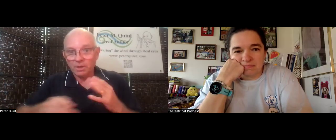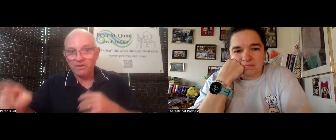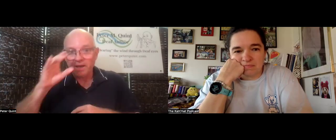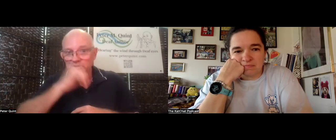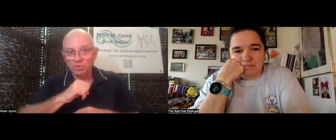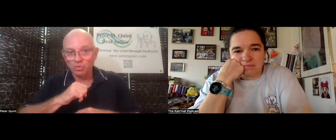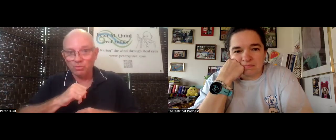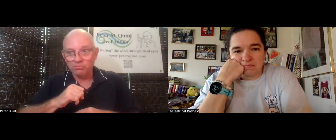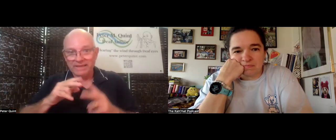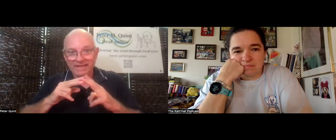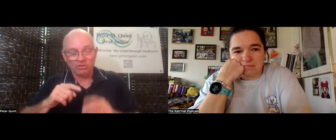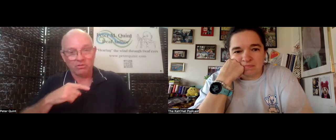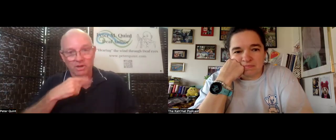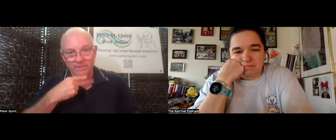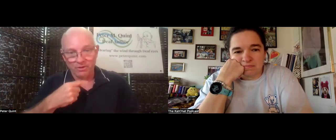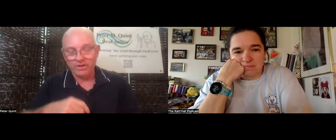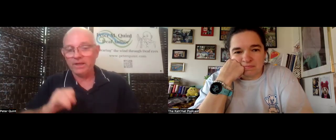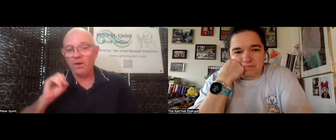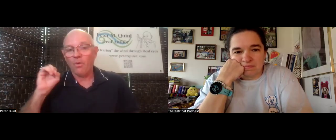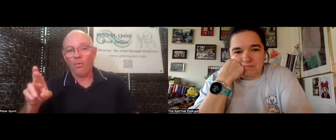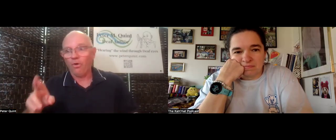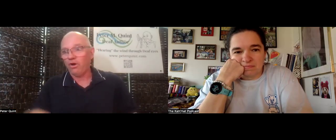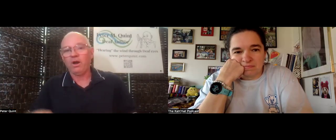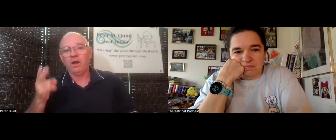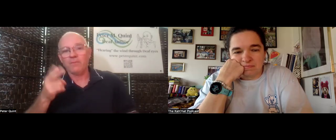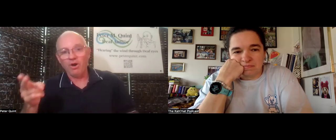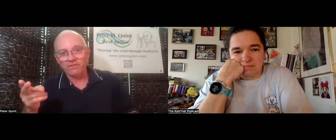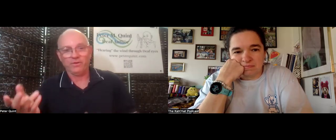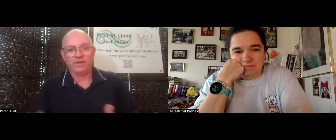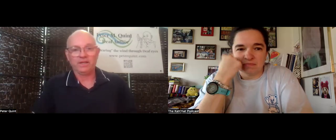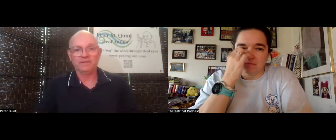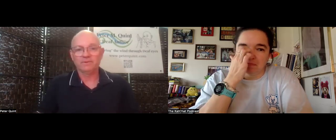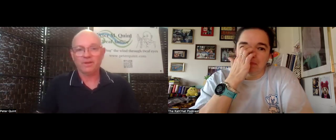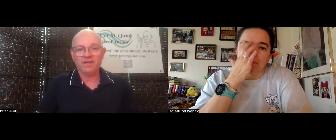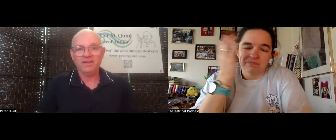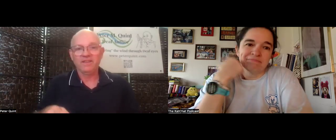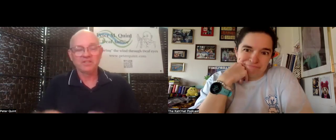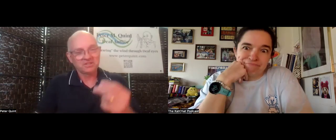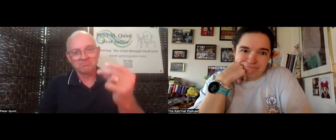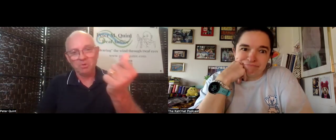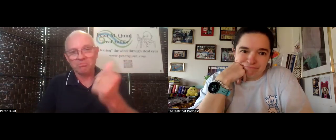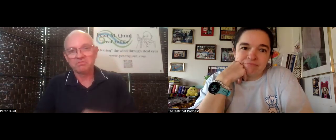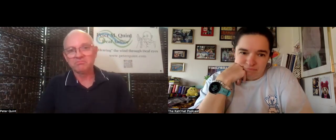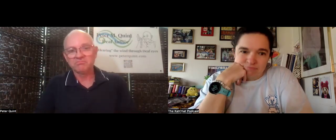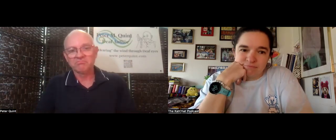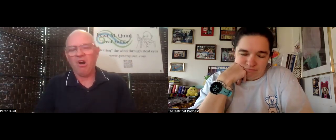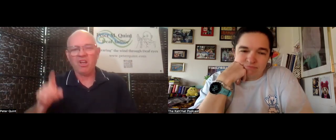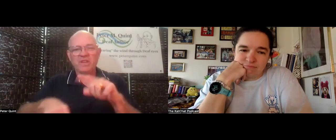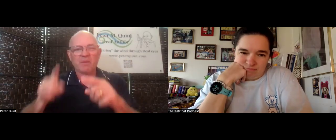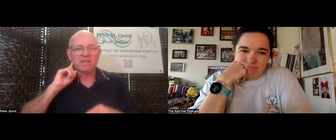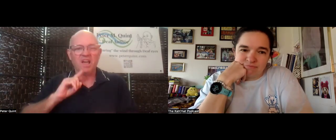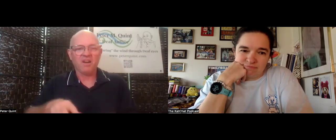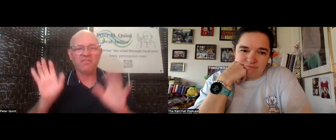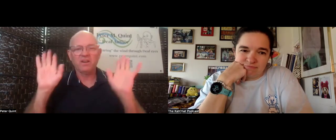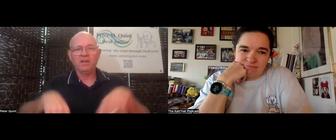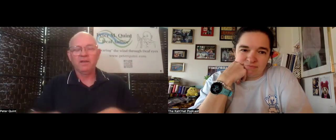Some of them assume either I'm hearing or I'm hard of hearing. Okay, just boom. Oh, you